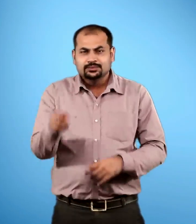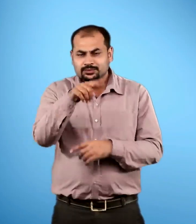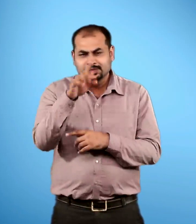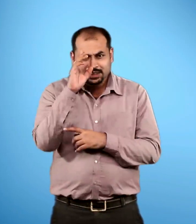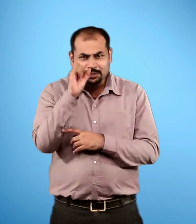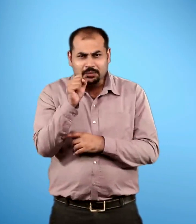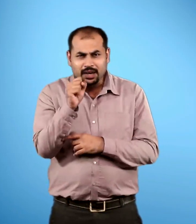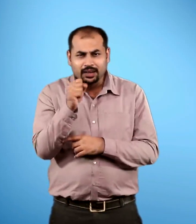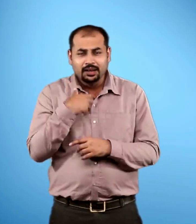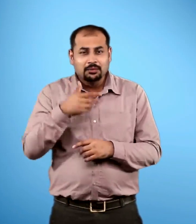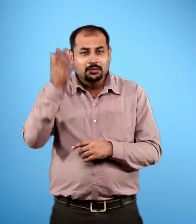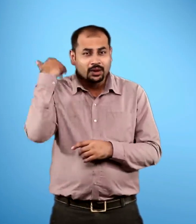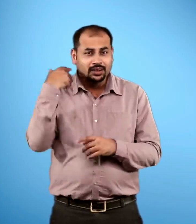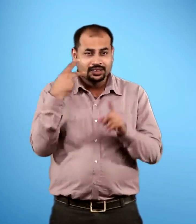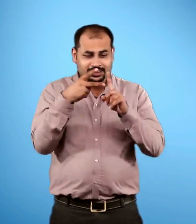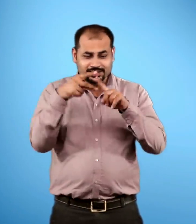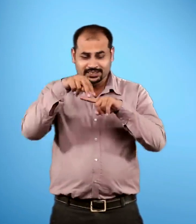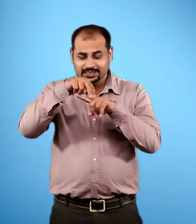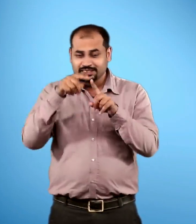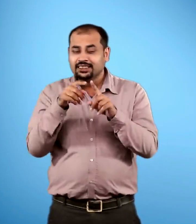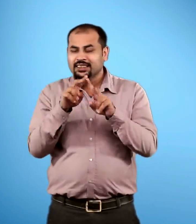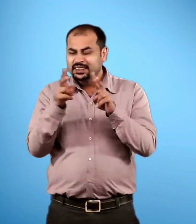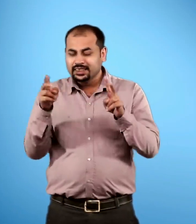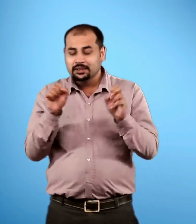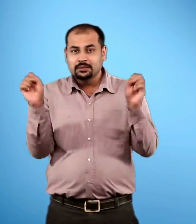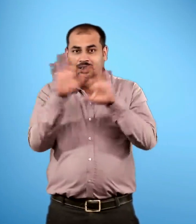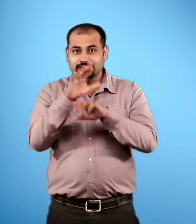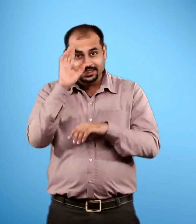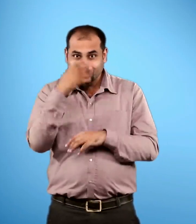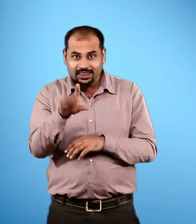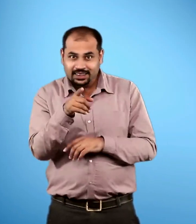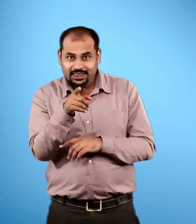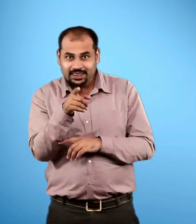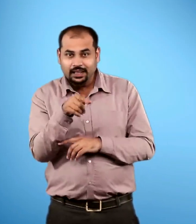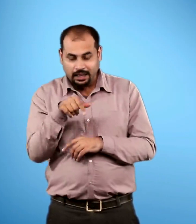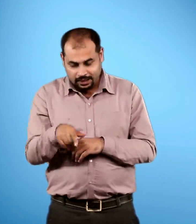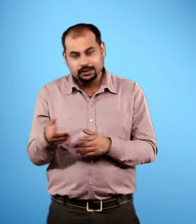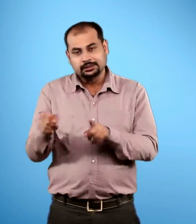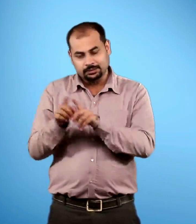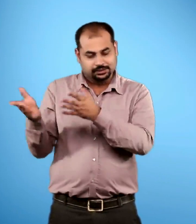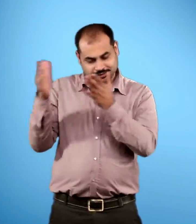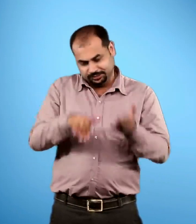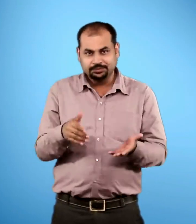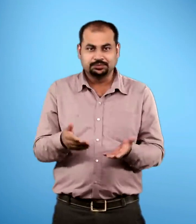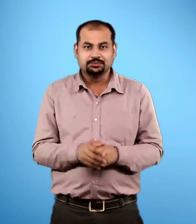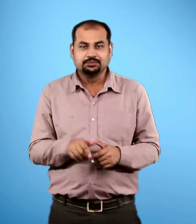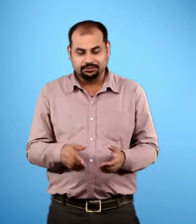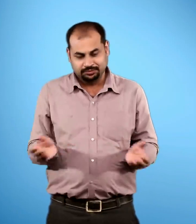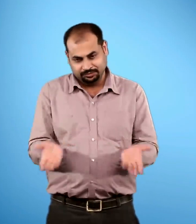Do you remember magic triangles? Come now, let's make some magic squares.